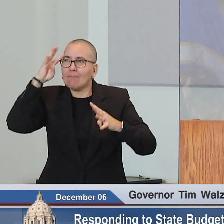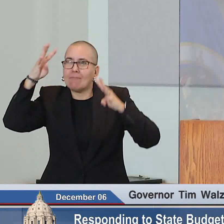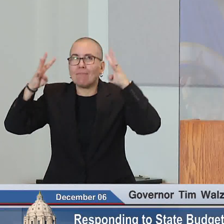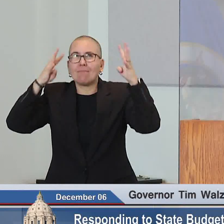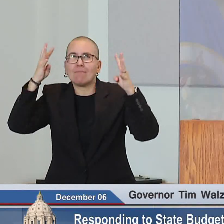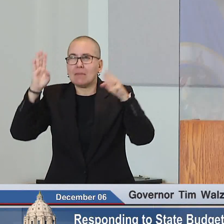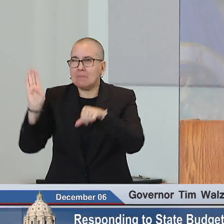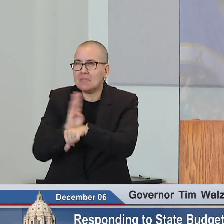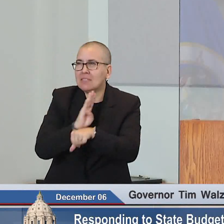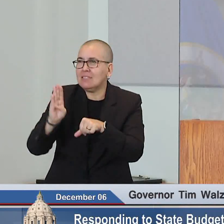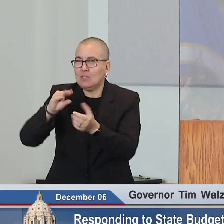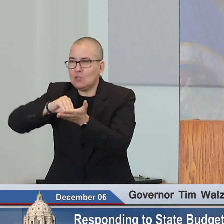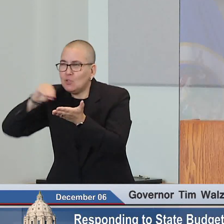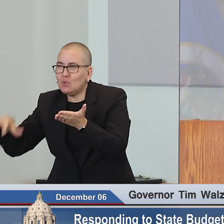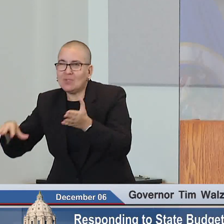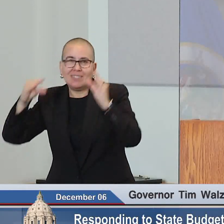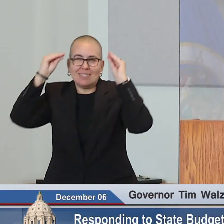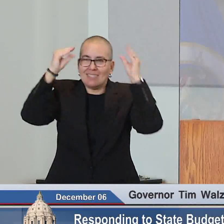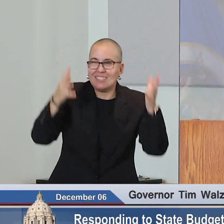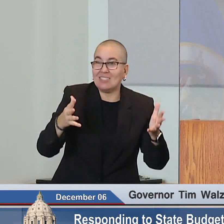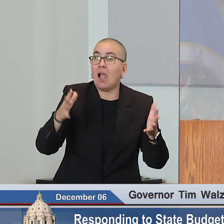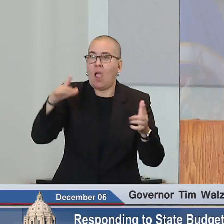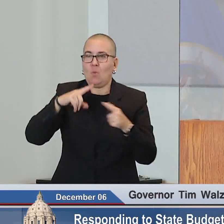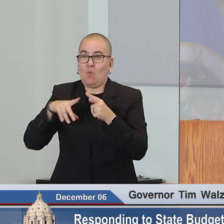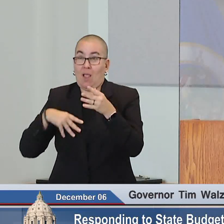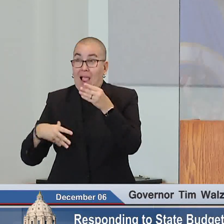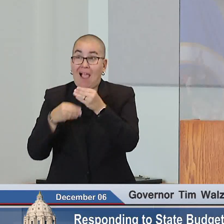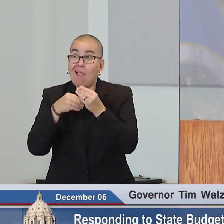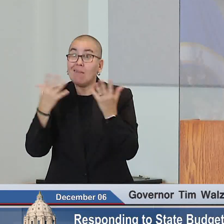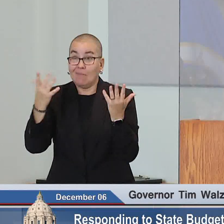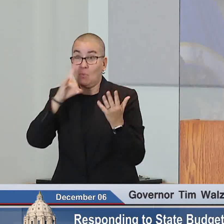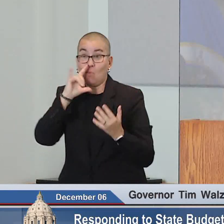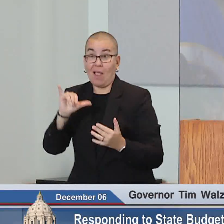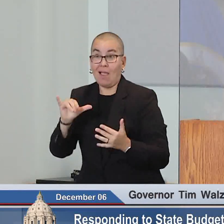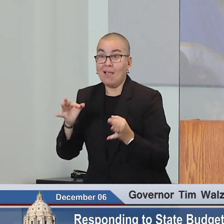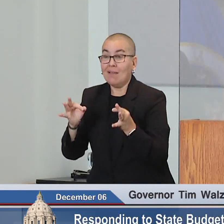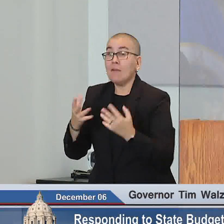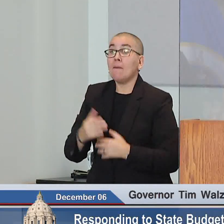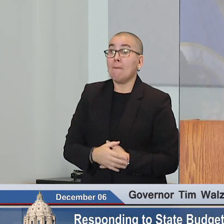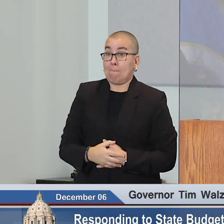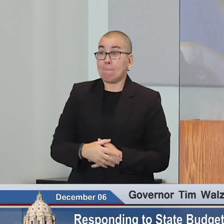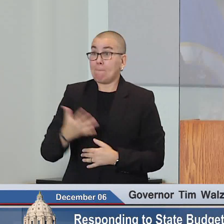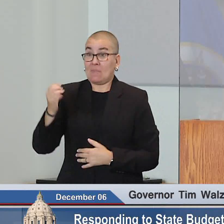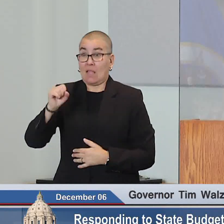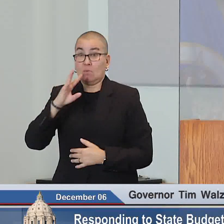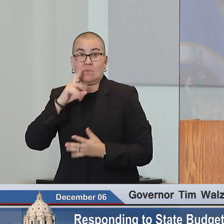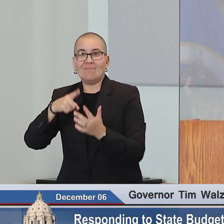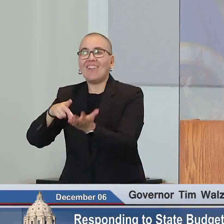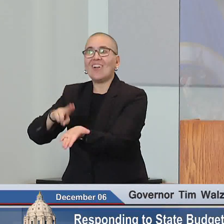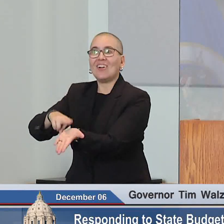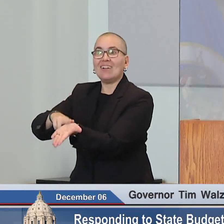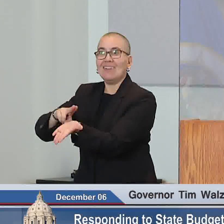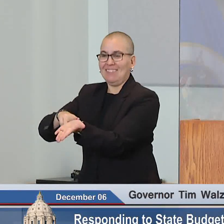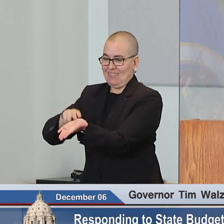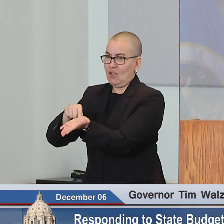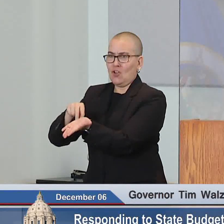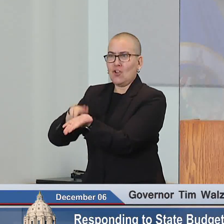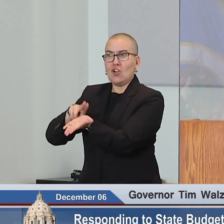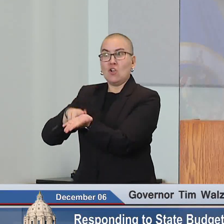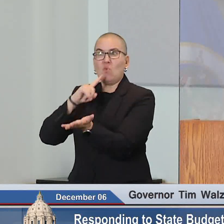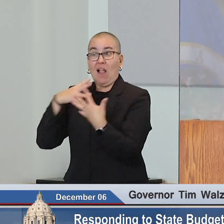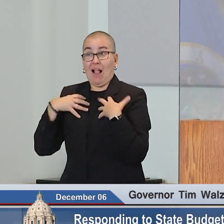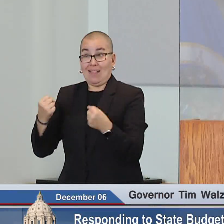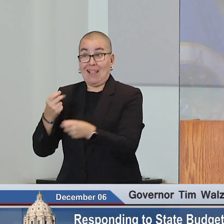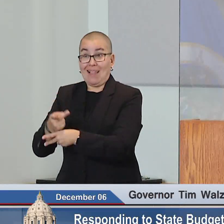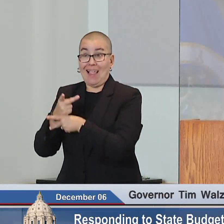teachers. And I'd like to add, too, and it looks like we're in a good space to be able to talk about this, our nurses and our health care systems that reached a compromise